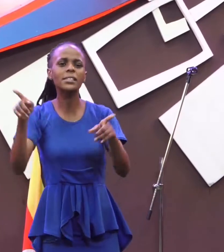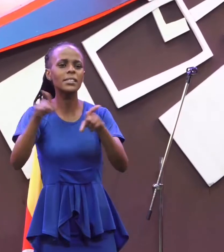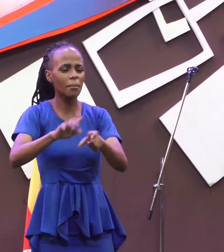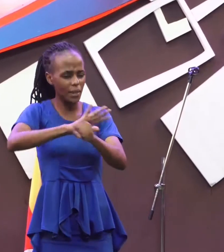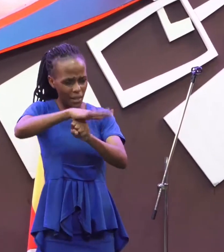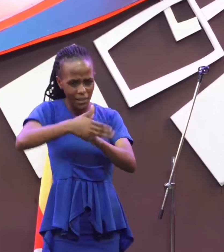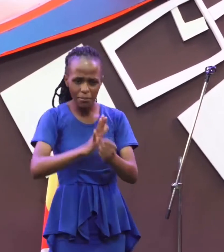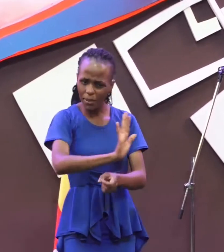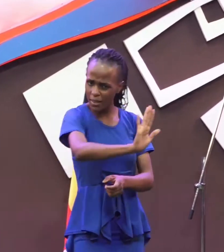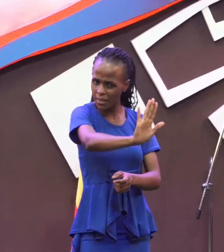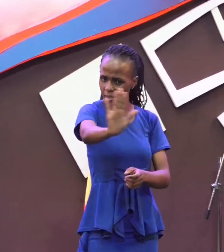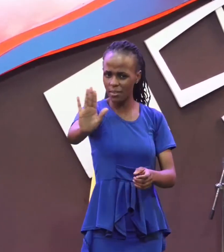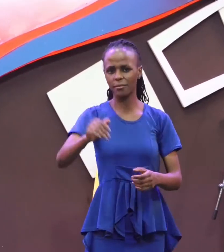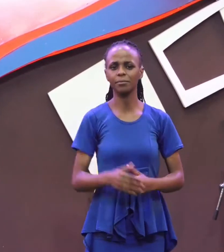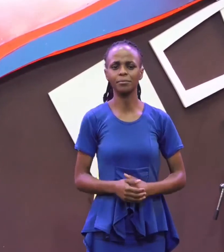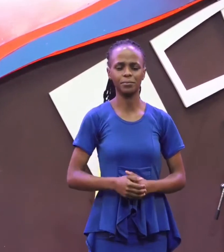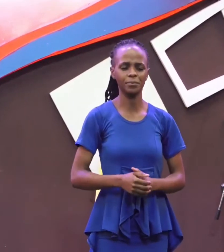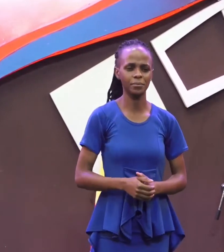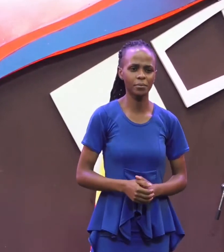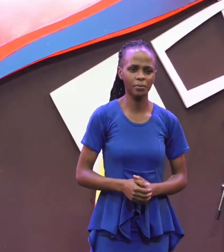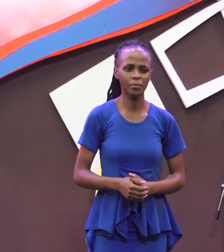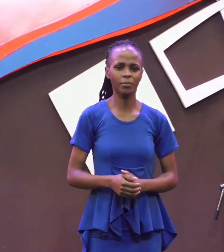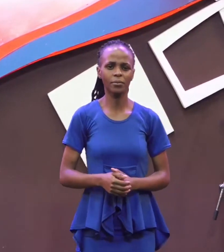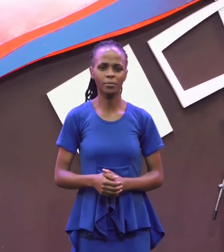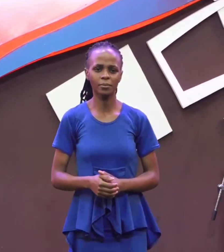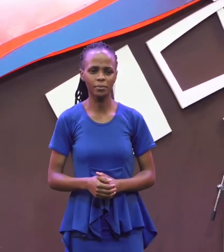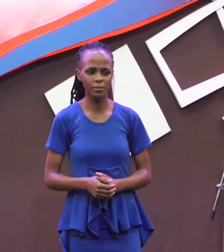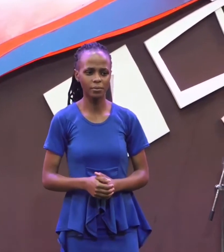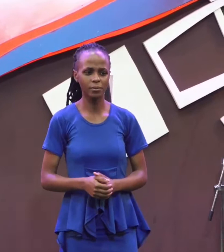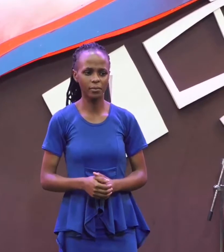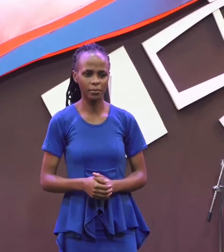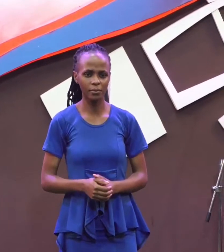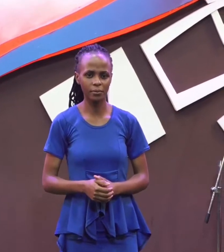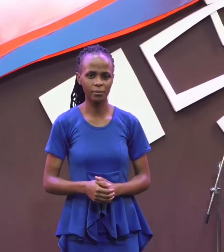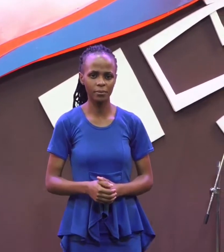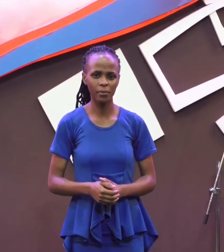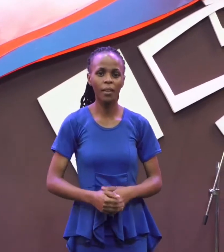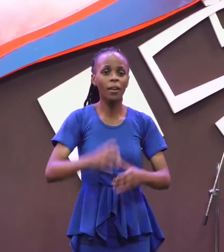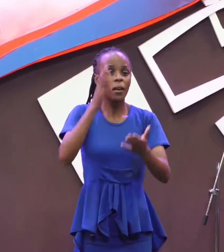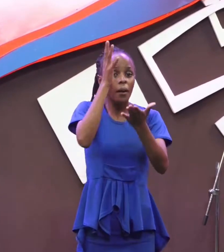Not until you find you get those who heard from God and they understand, they do, and what they understood makes them.